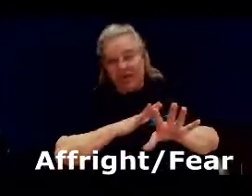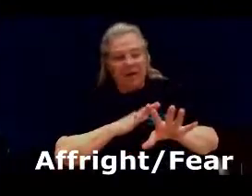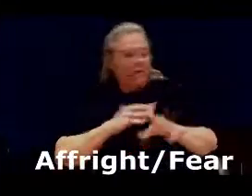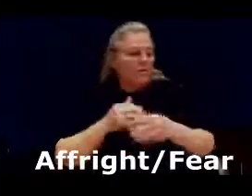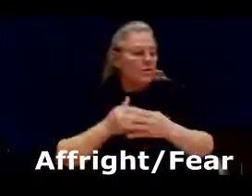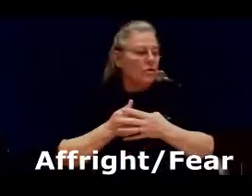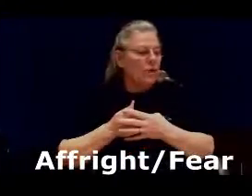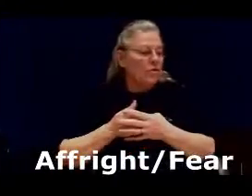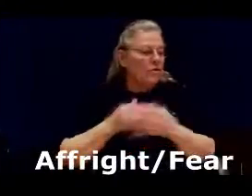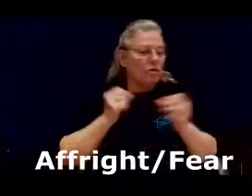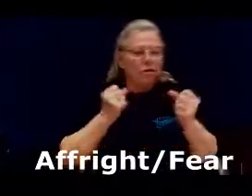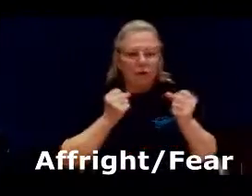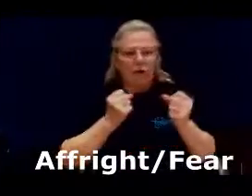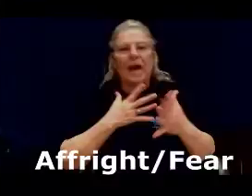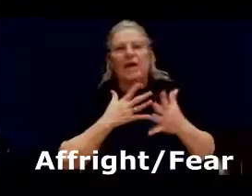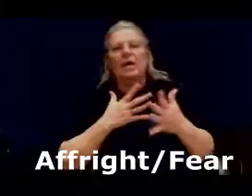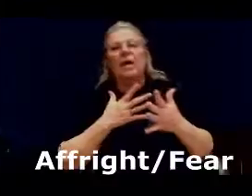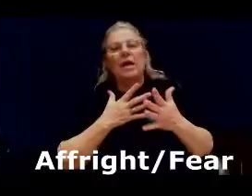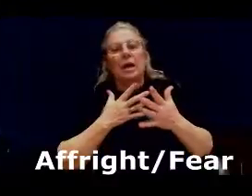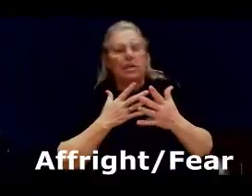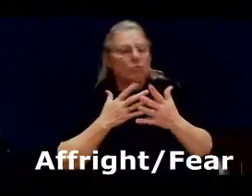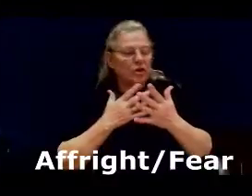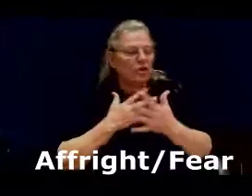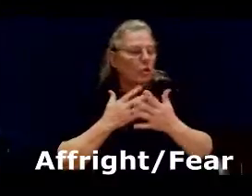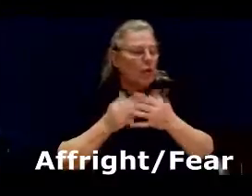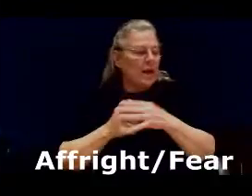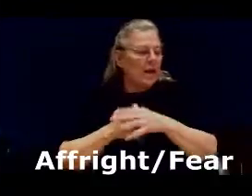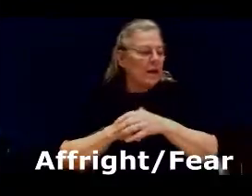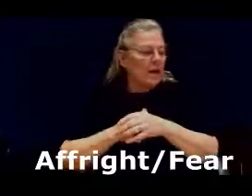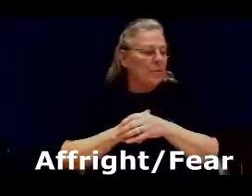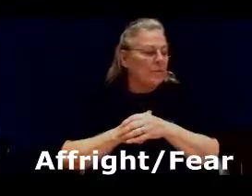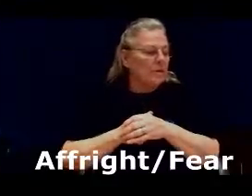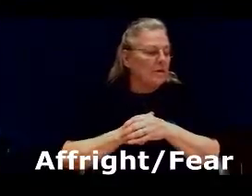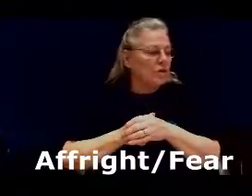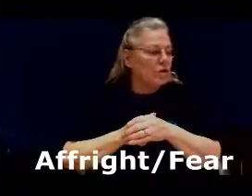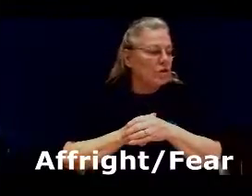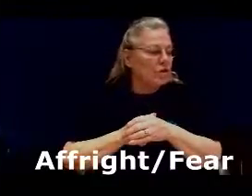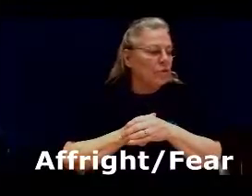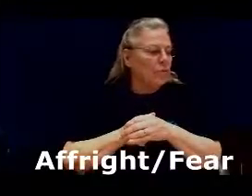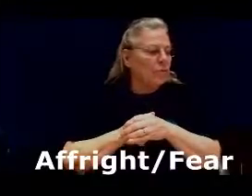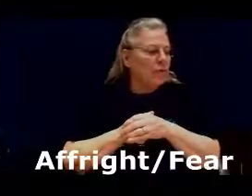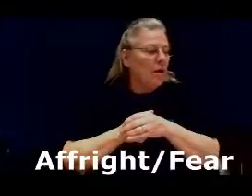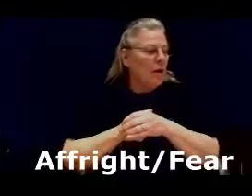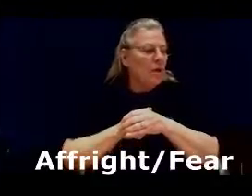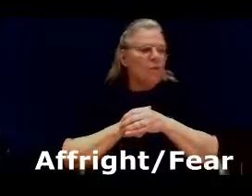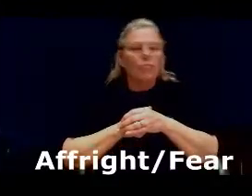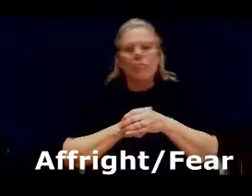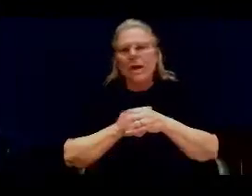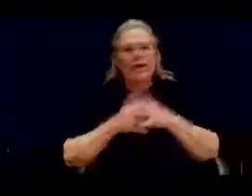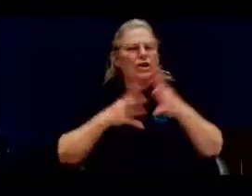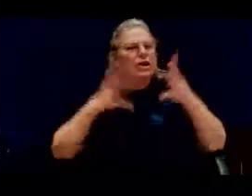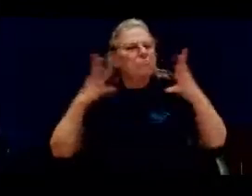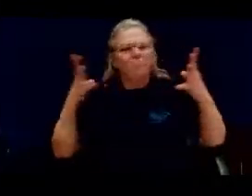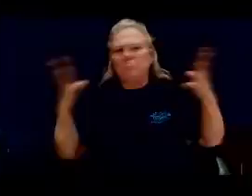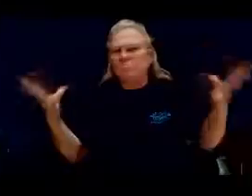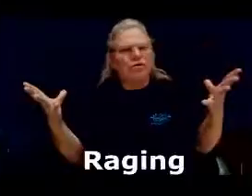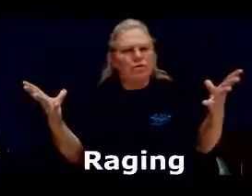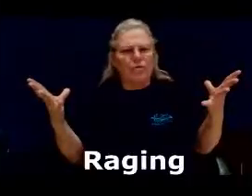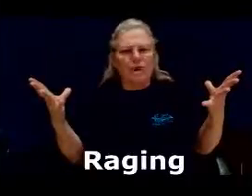fear. So you have to look at it, and whichever way it makes sense to you. Raging,